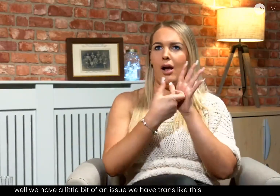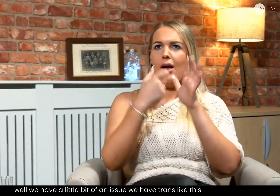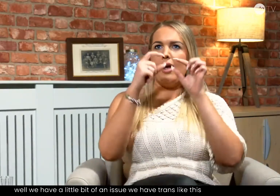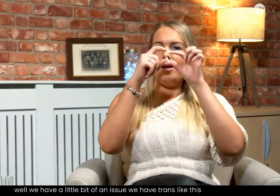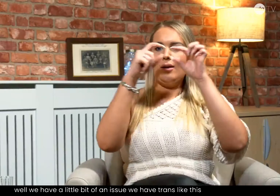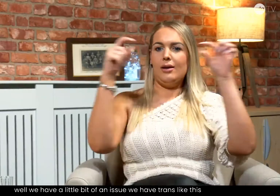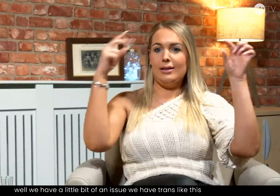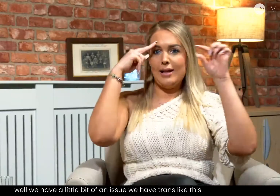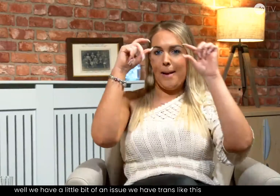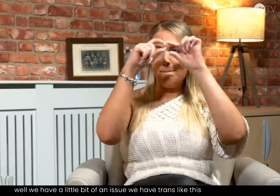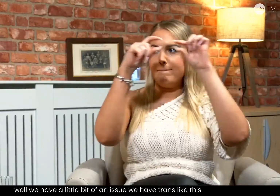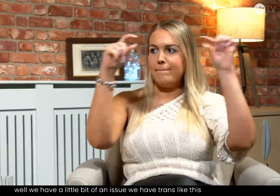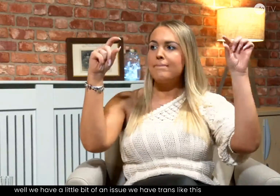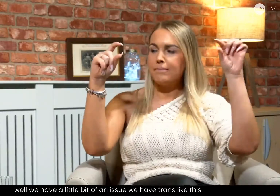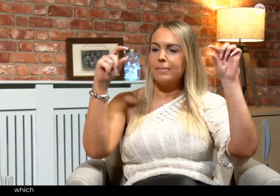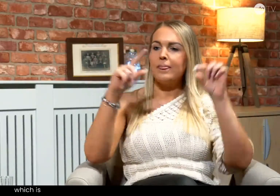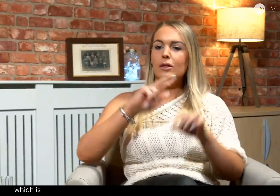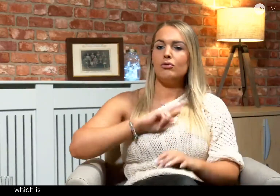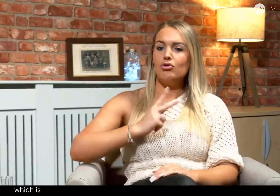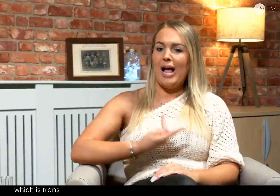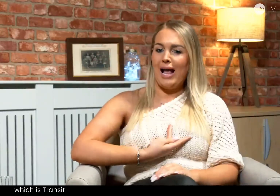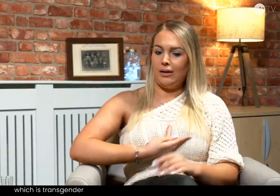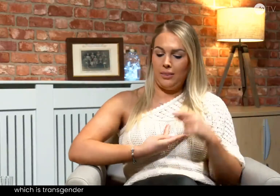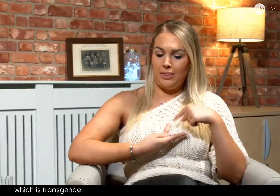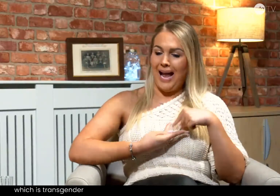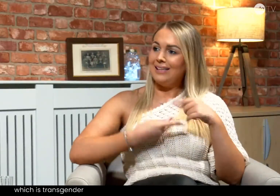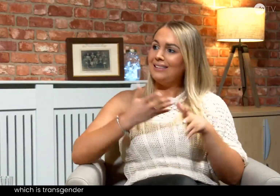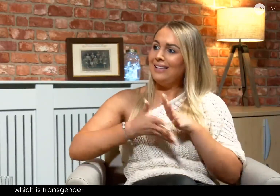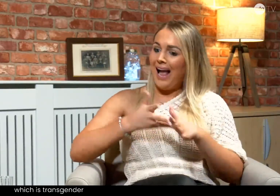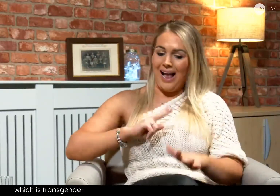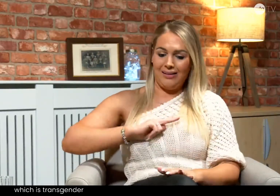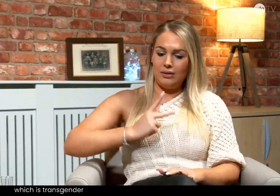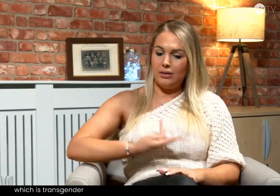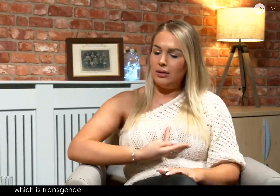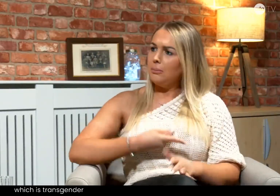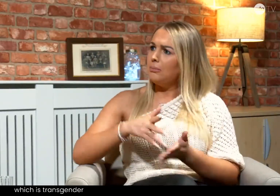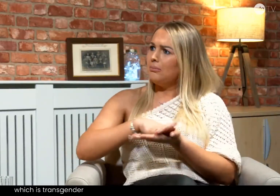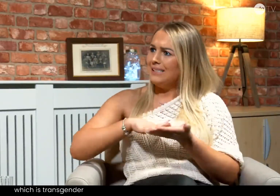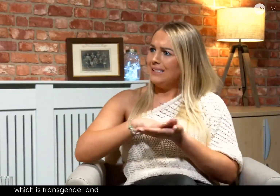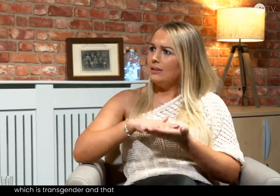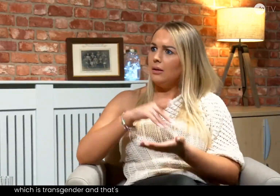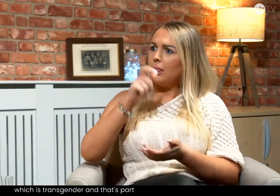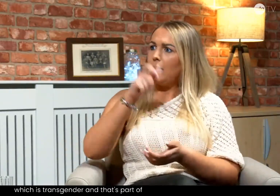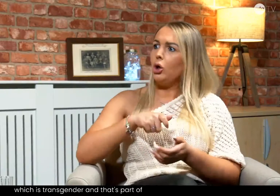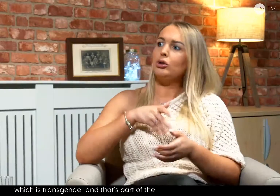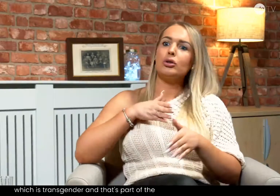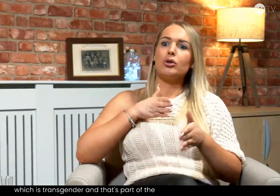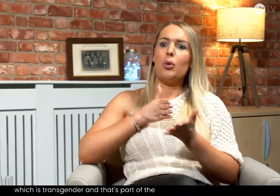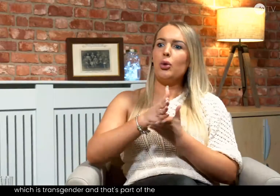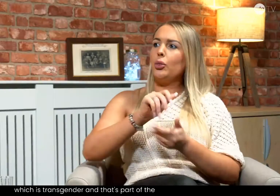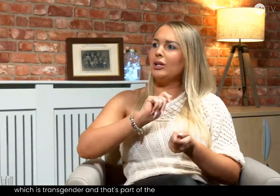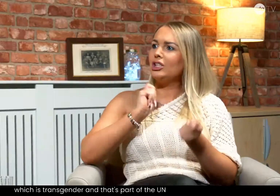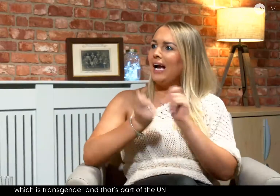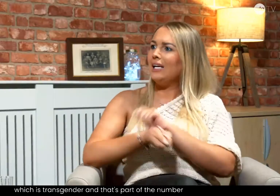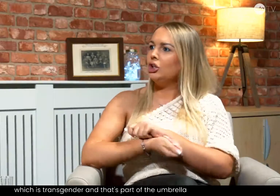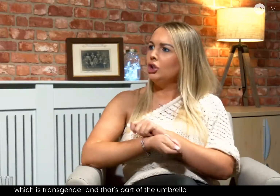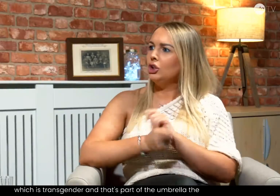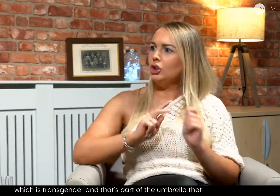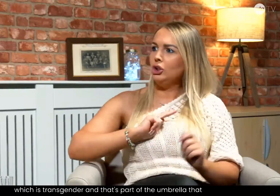which is transgender, and that's part of the umbrella, but that means that the person has gone